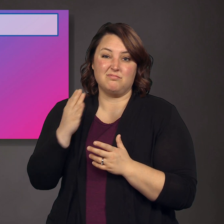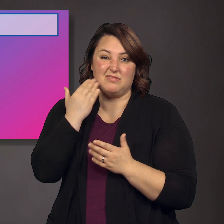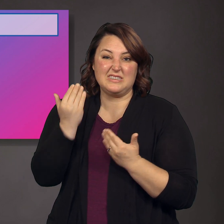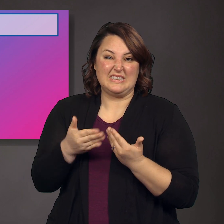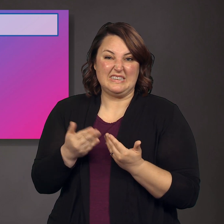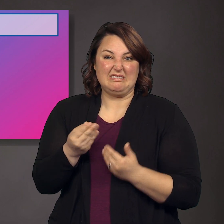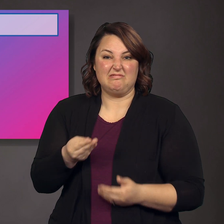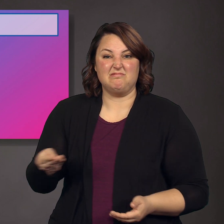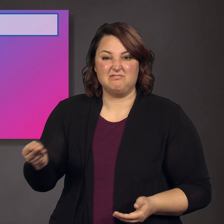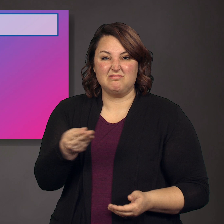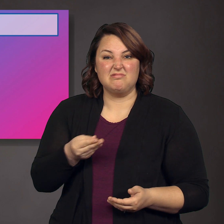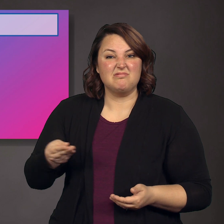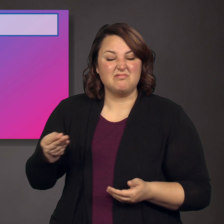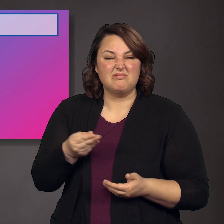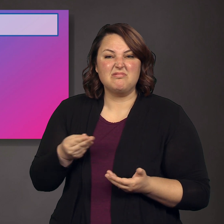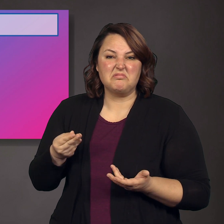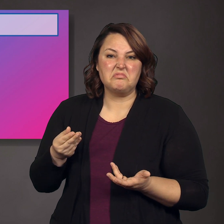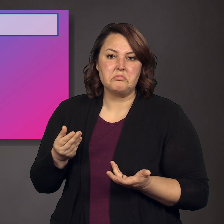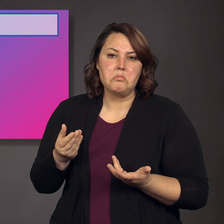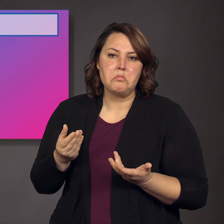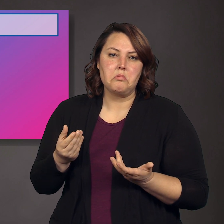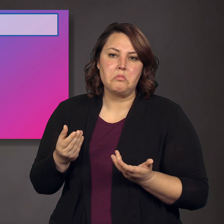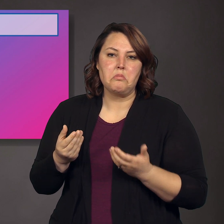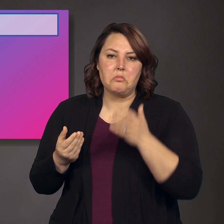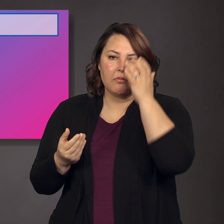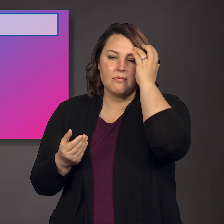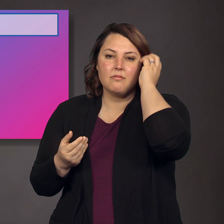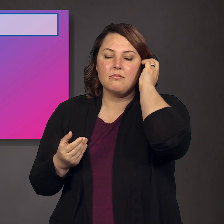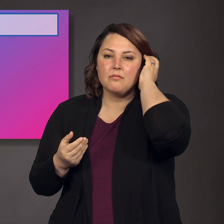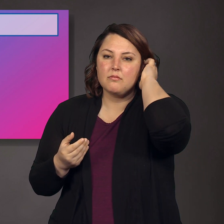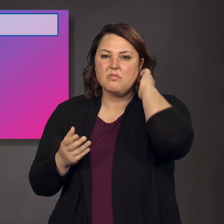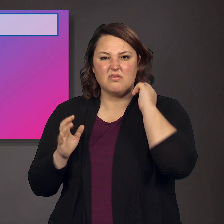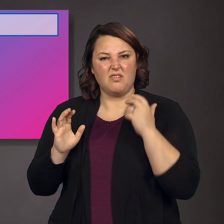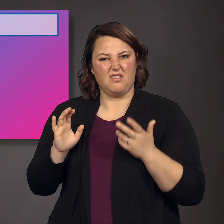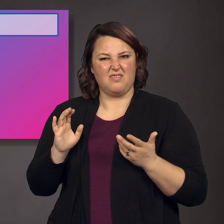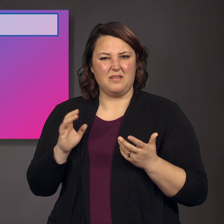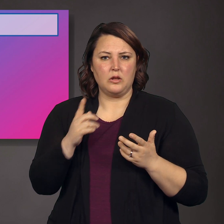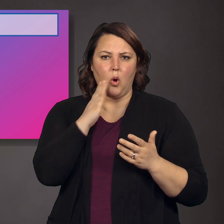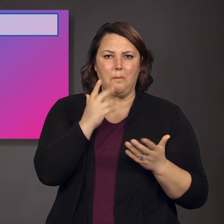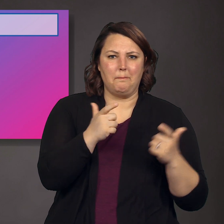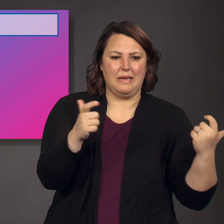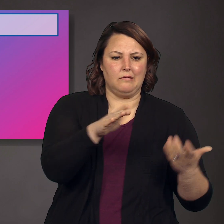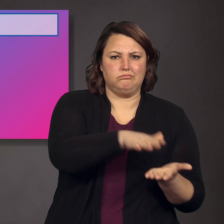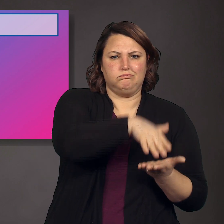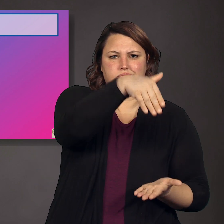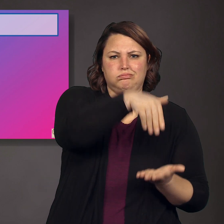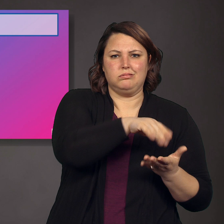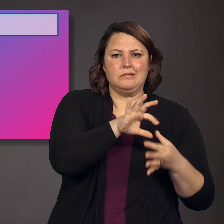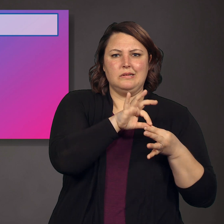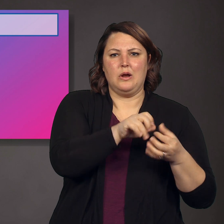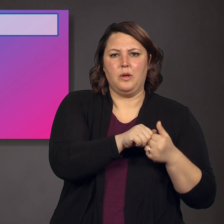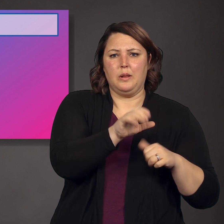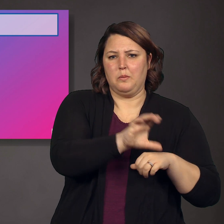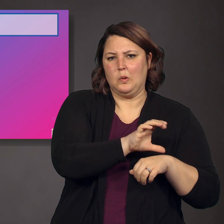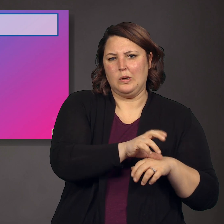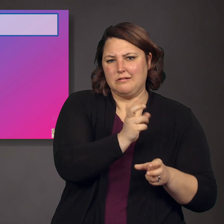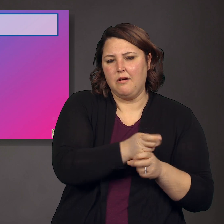them places that it's a bit cumbersome to take other bigger scanners attached to a computer, they're a fantastic thing,